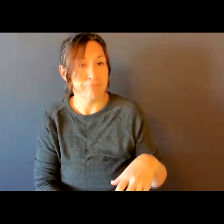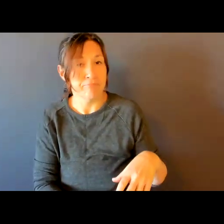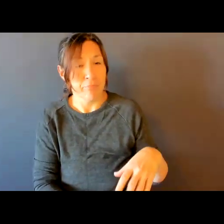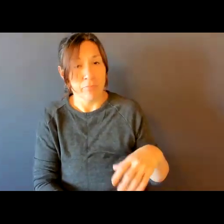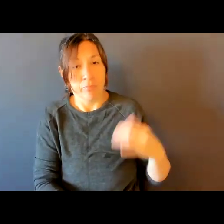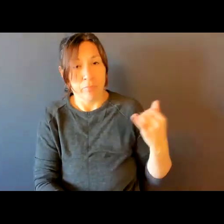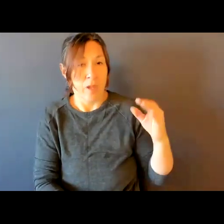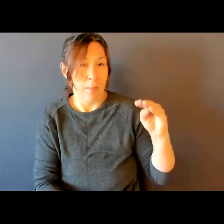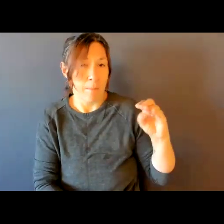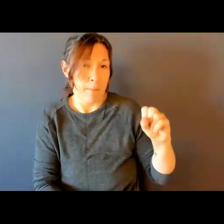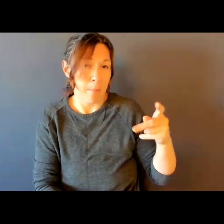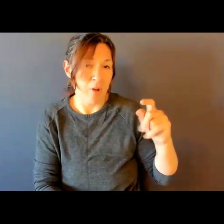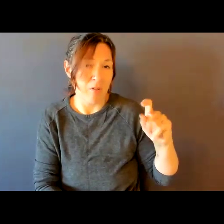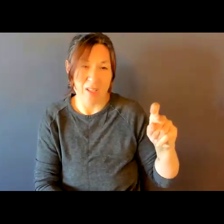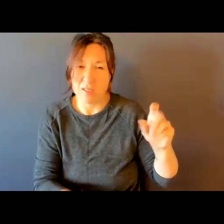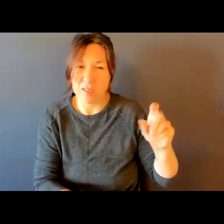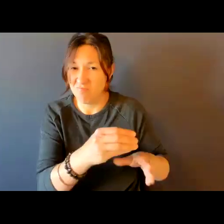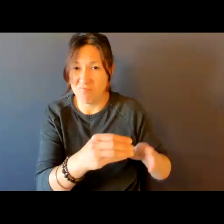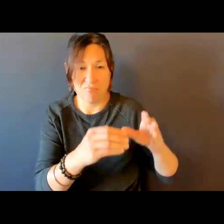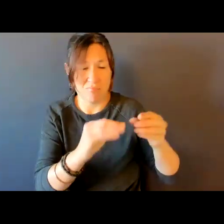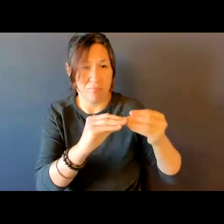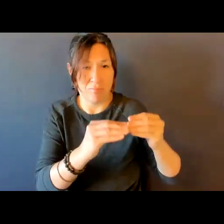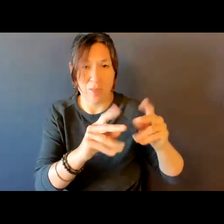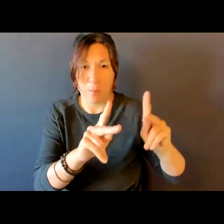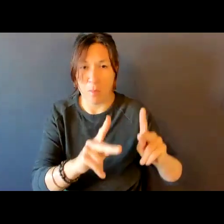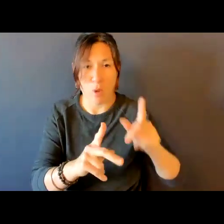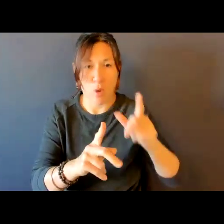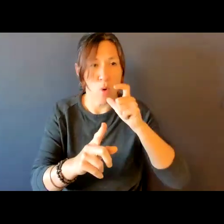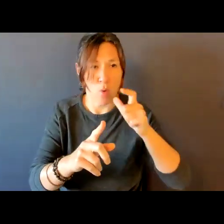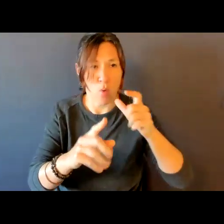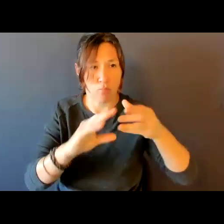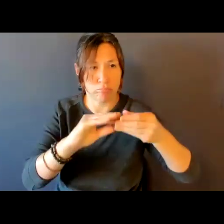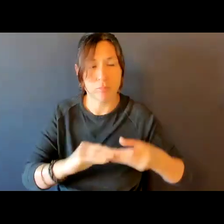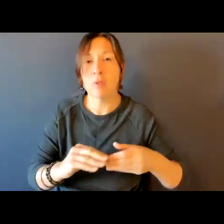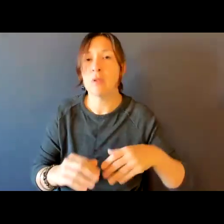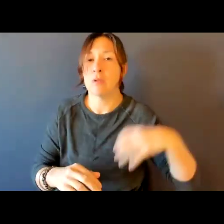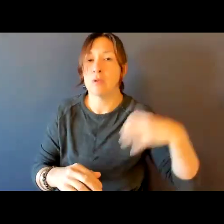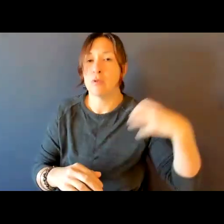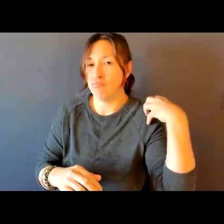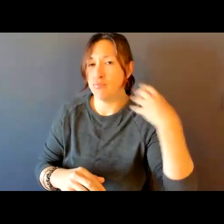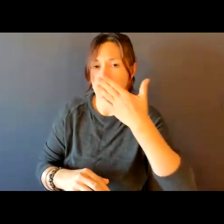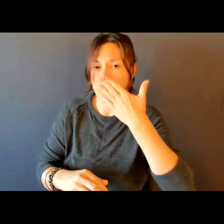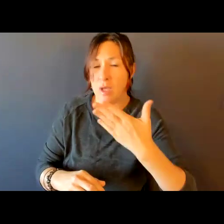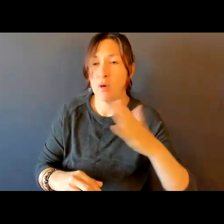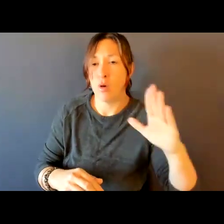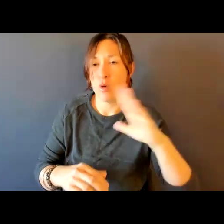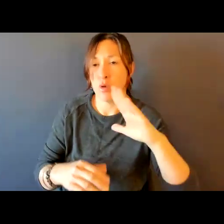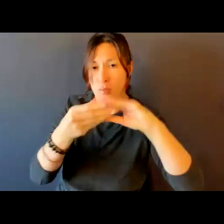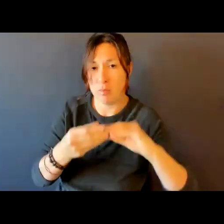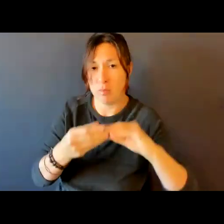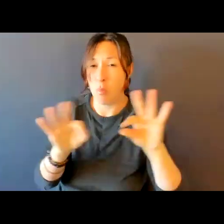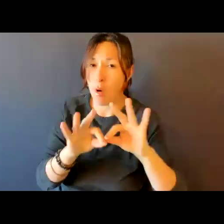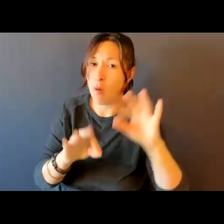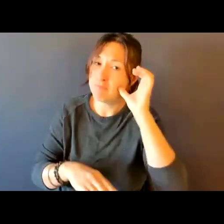Thank you, Ms. Parker. Thank you to those of you who spoke this evening and shared your perspectives. Your testimony is very important to us.